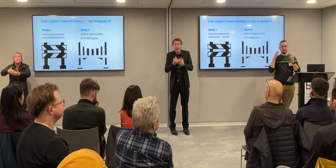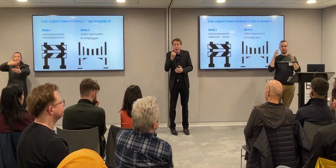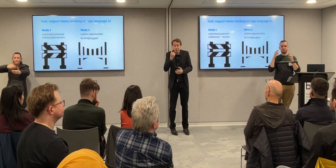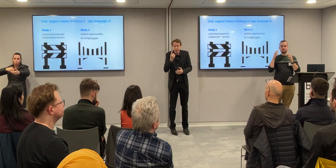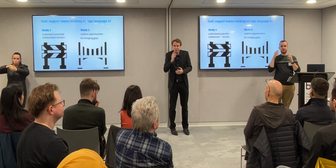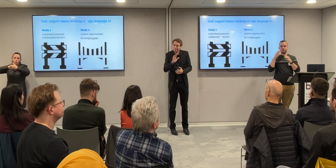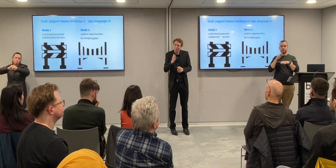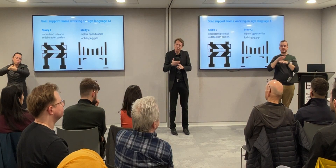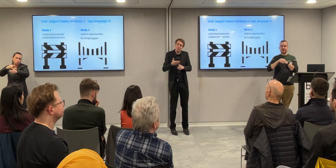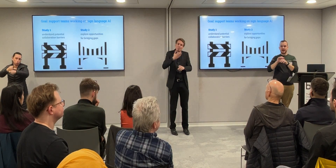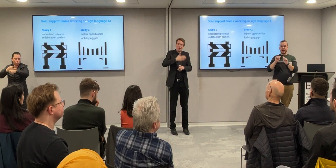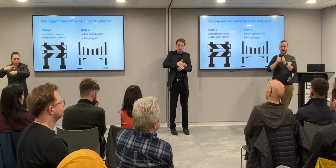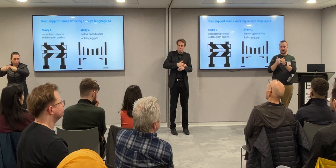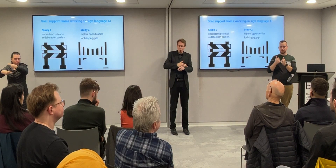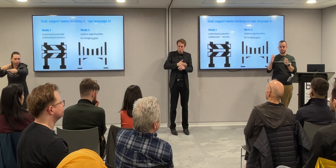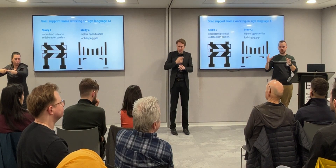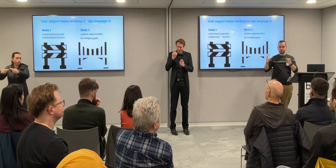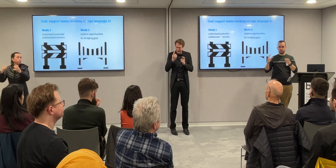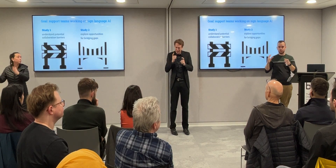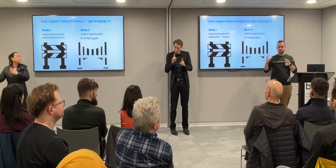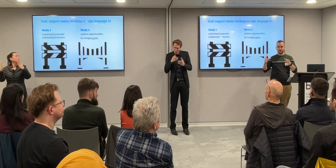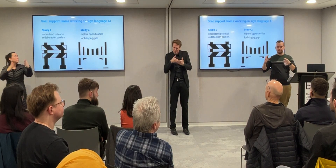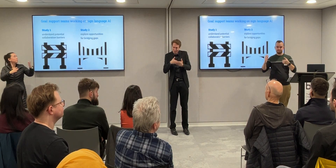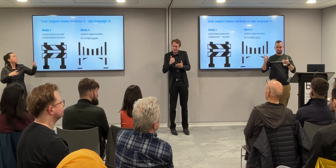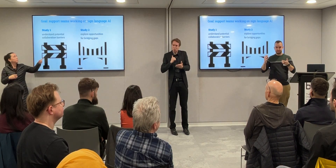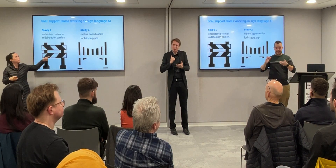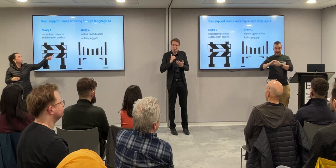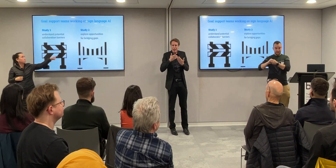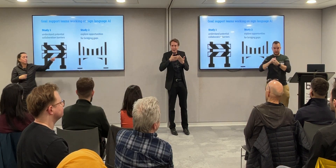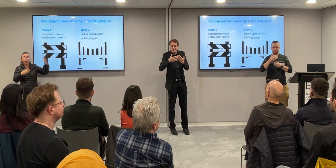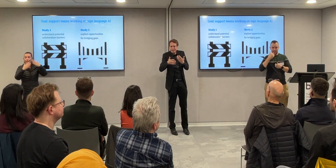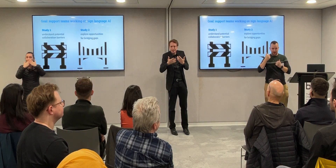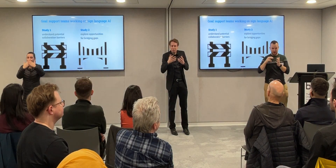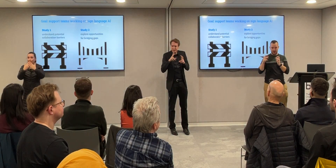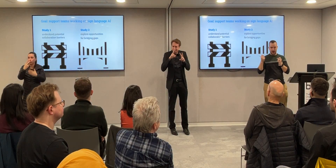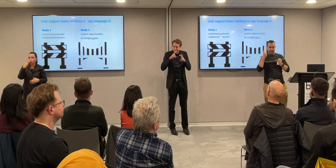The second study focused on